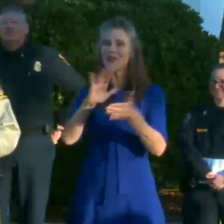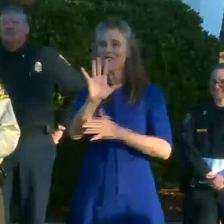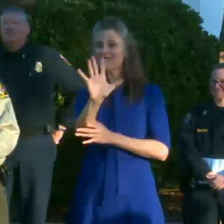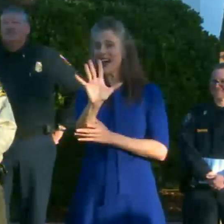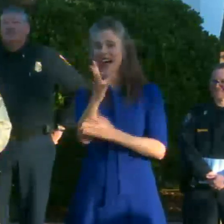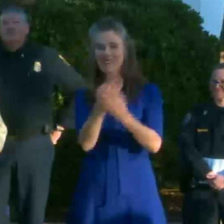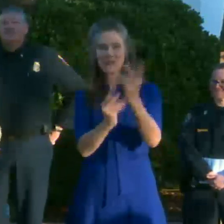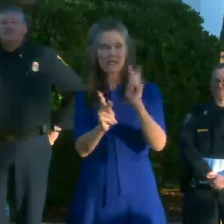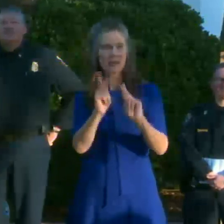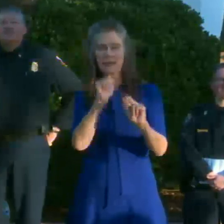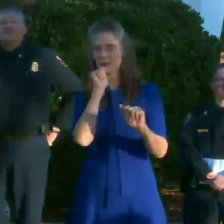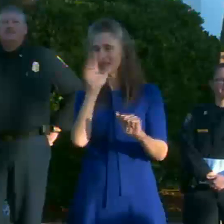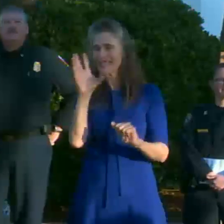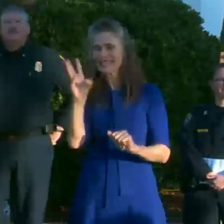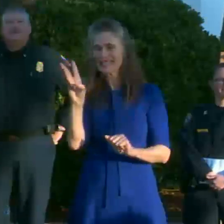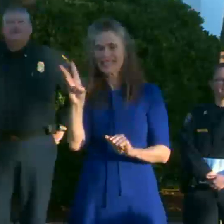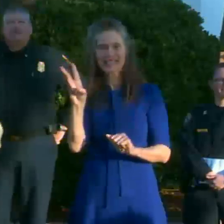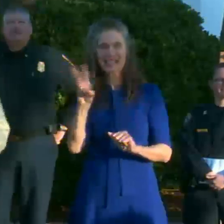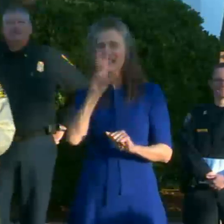rather than 6.